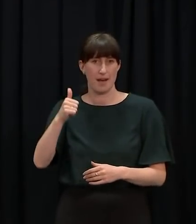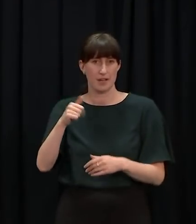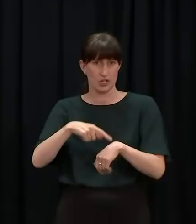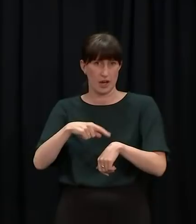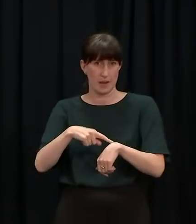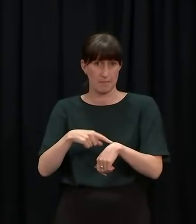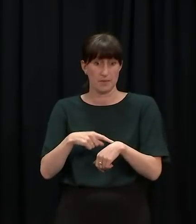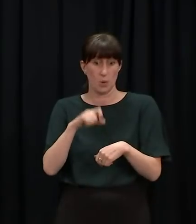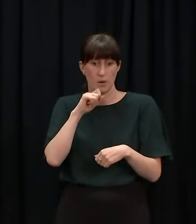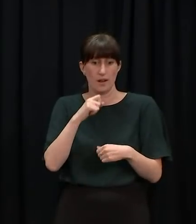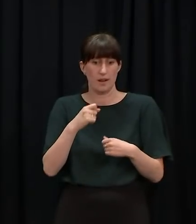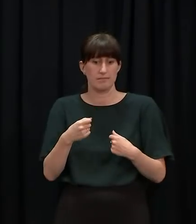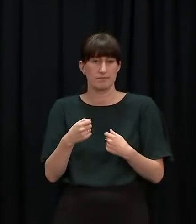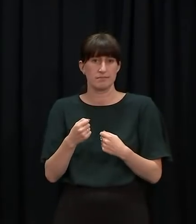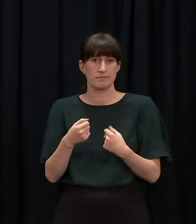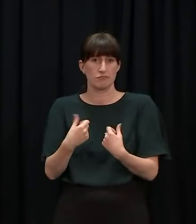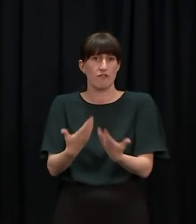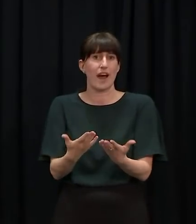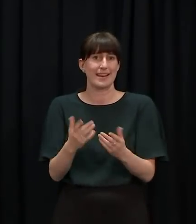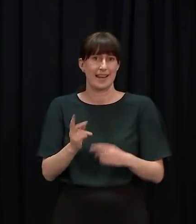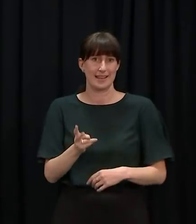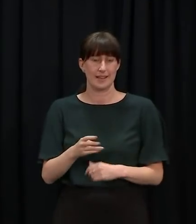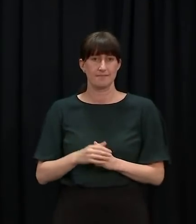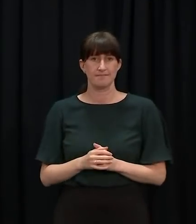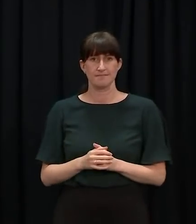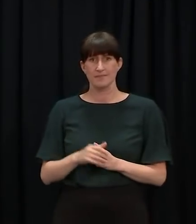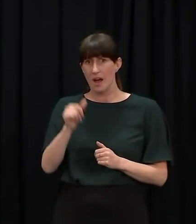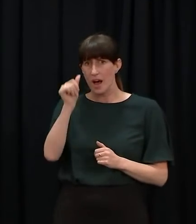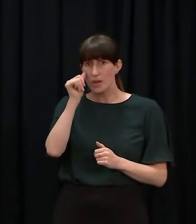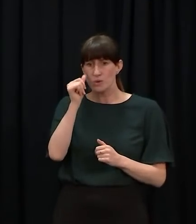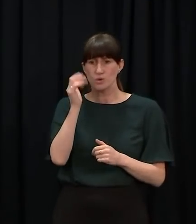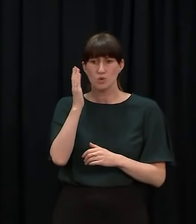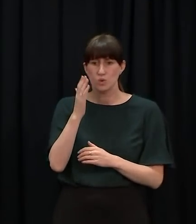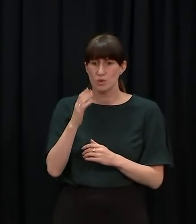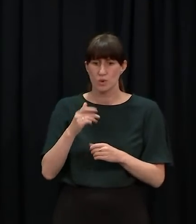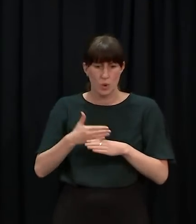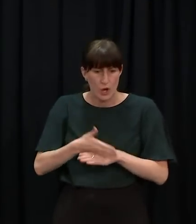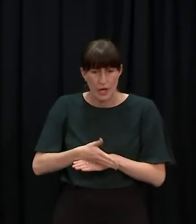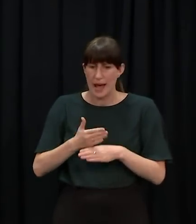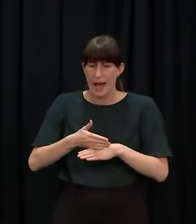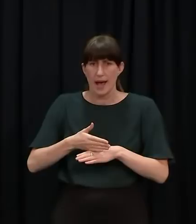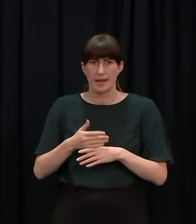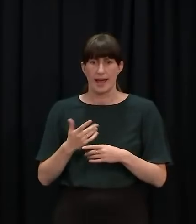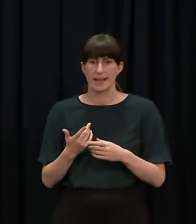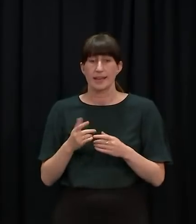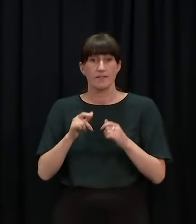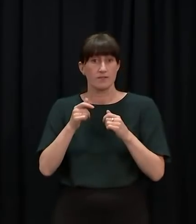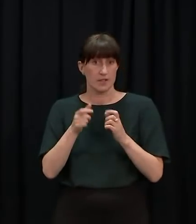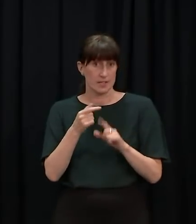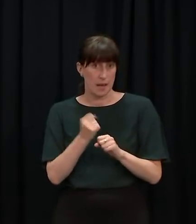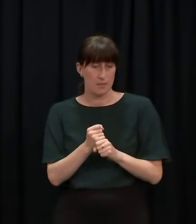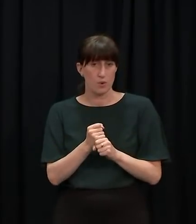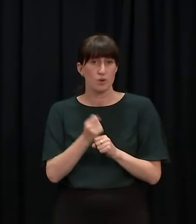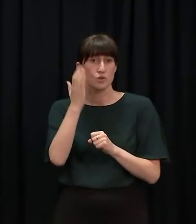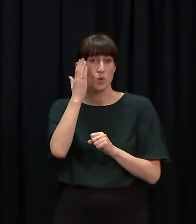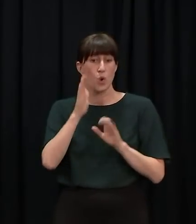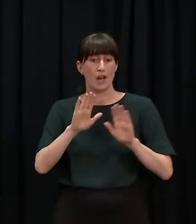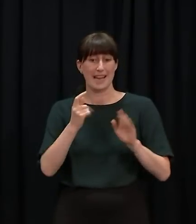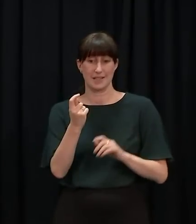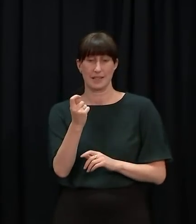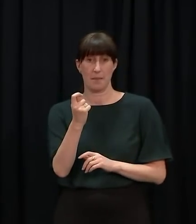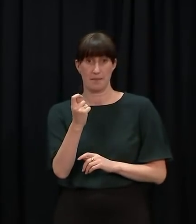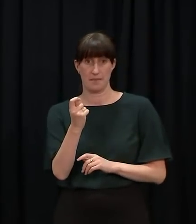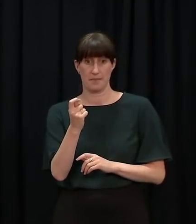year. And I know that schools are working really hard, for example, by providing extra support during the school holidays, the forthcoming school holidays for